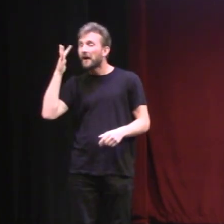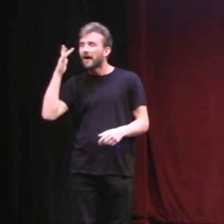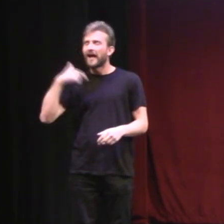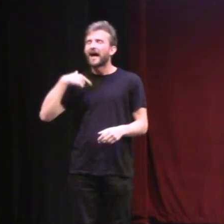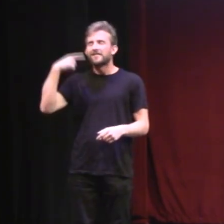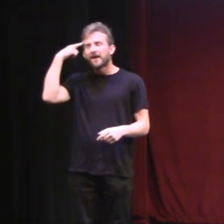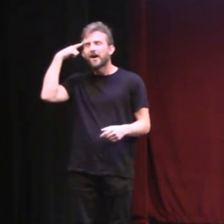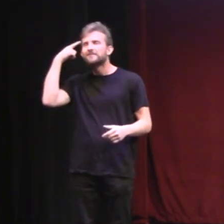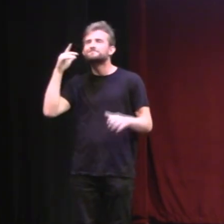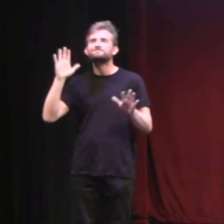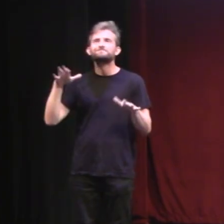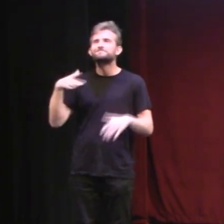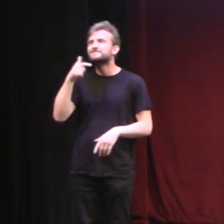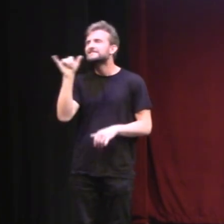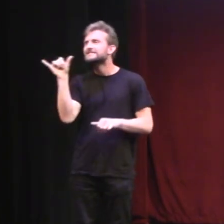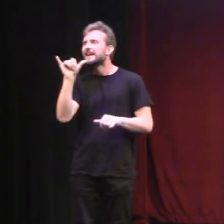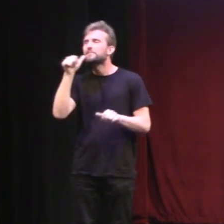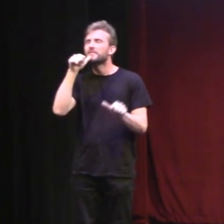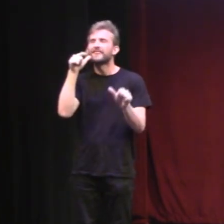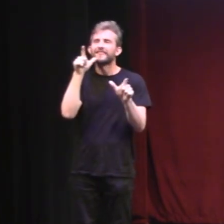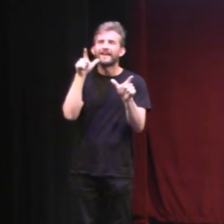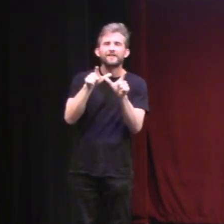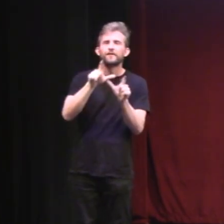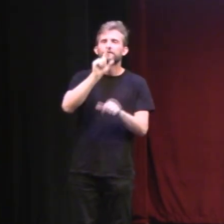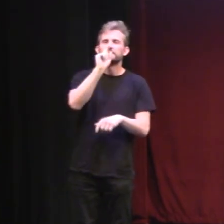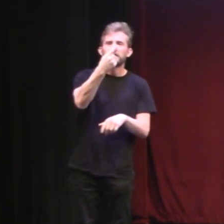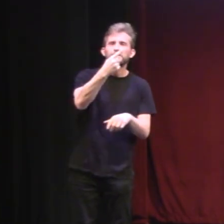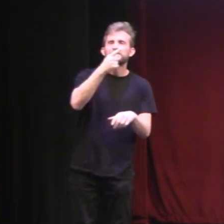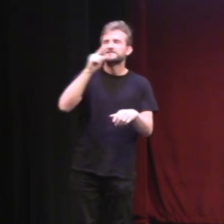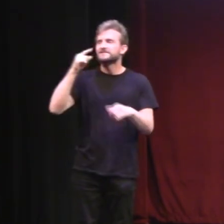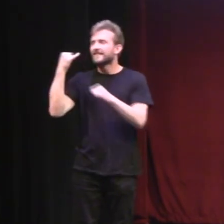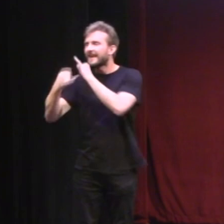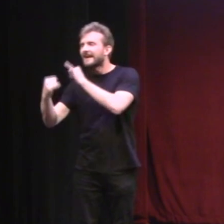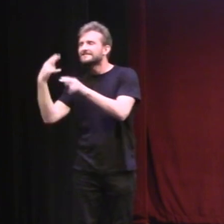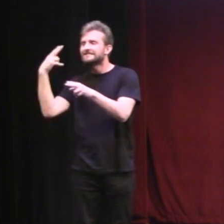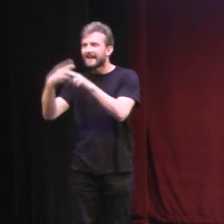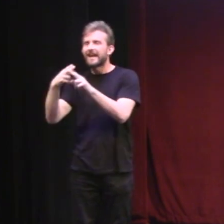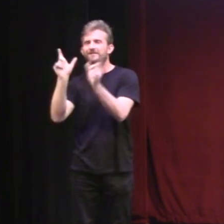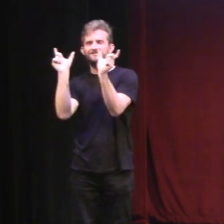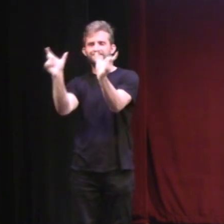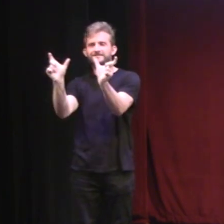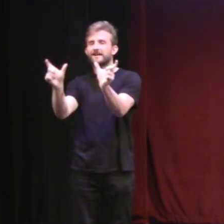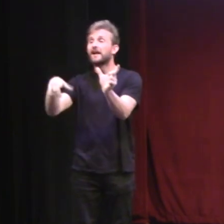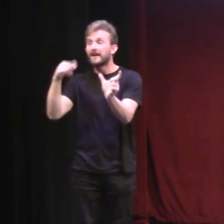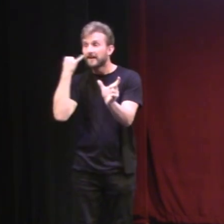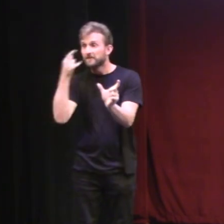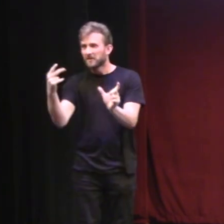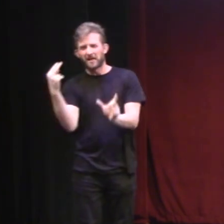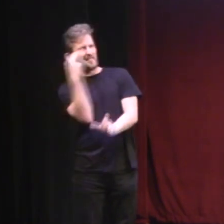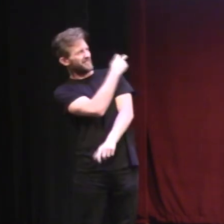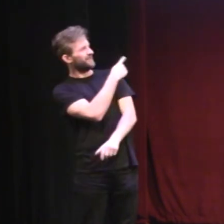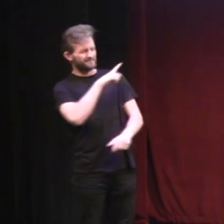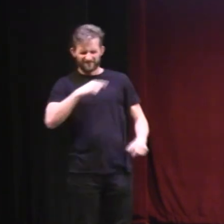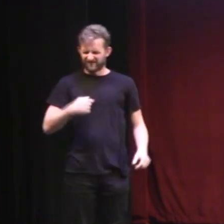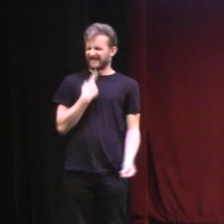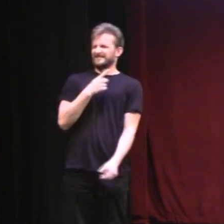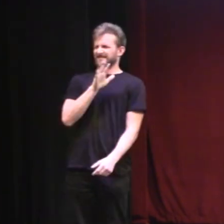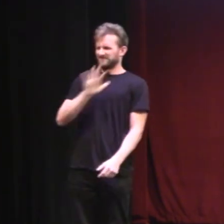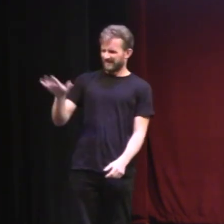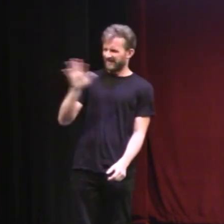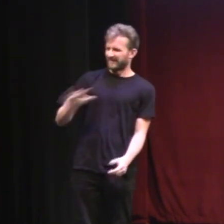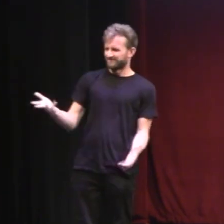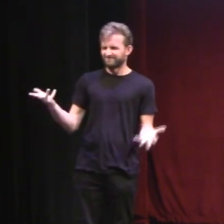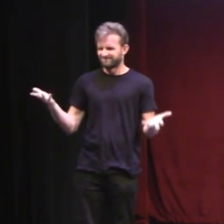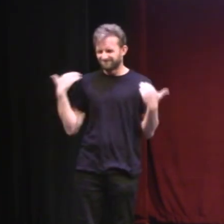to that. And if you find the spelling offensive, I'm sorry, I do too. But what